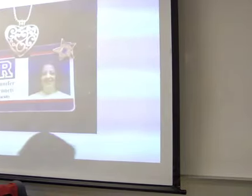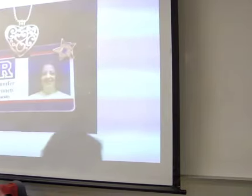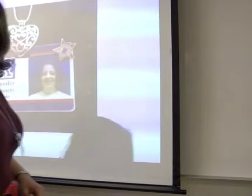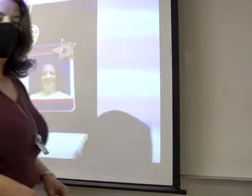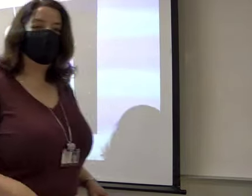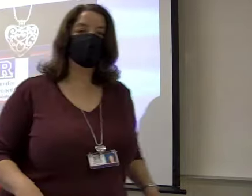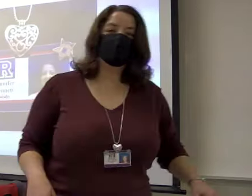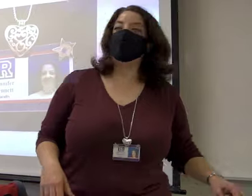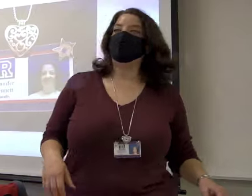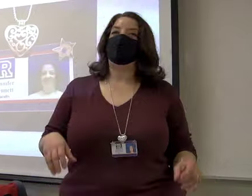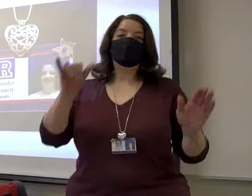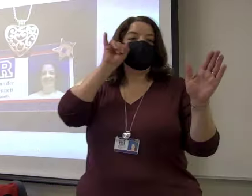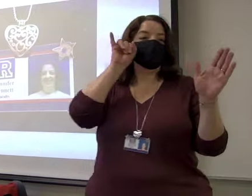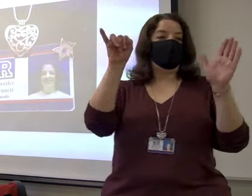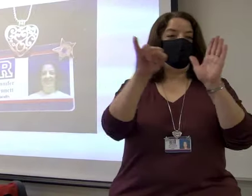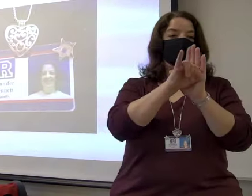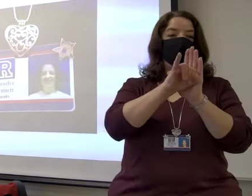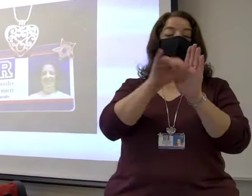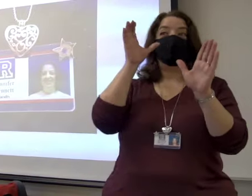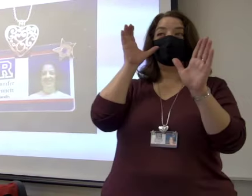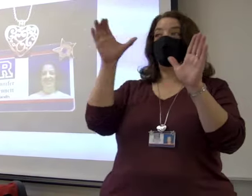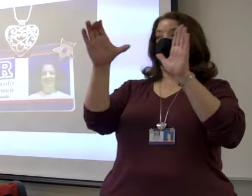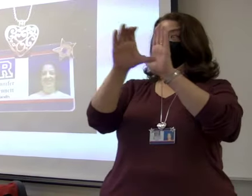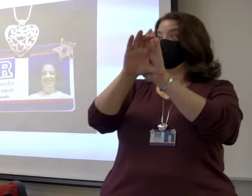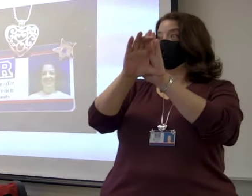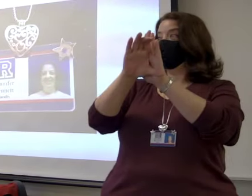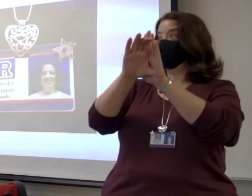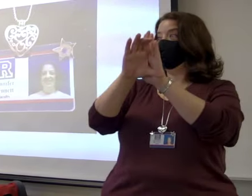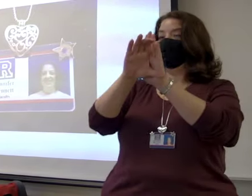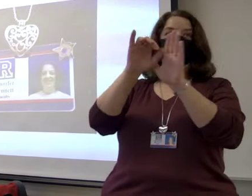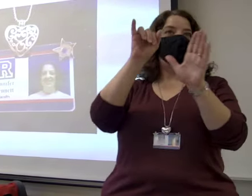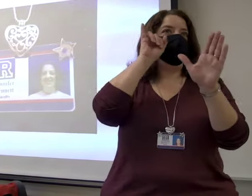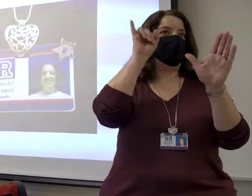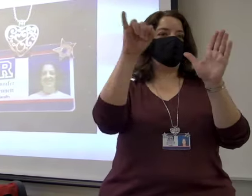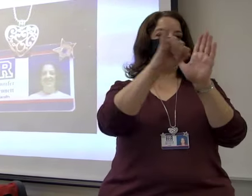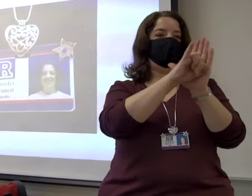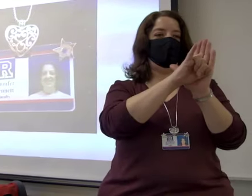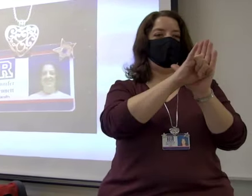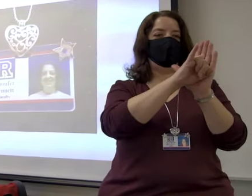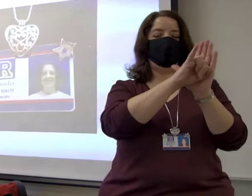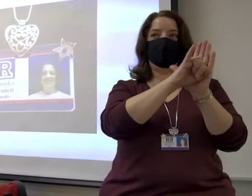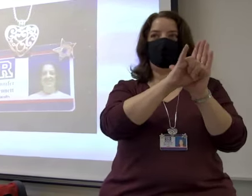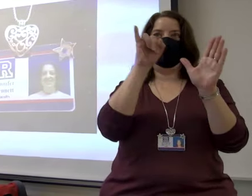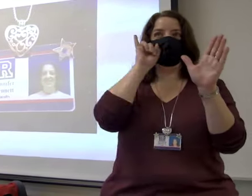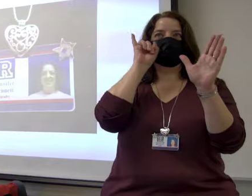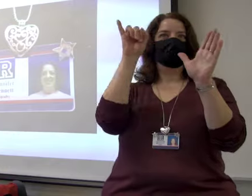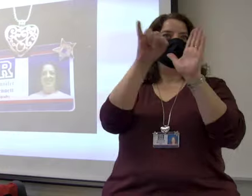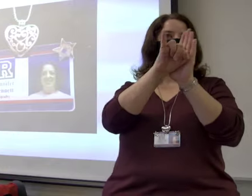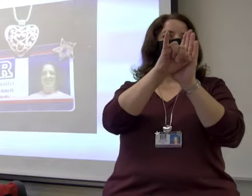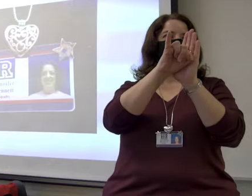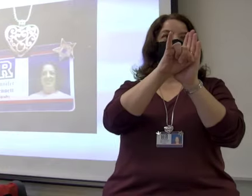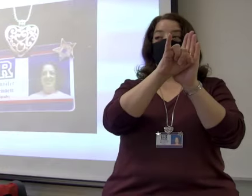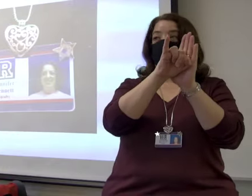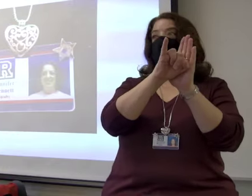So first is identification, right? So picture, right? But this is with an I, identification. Because it usually